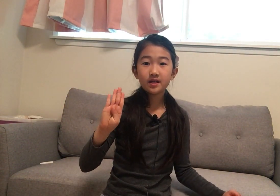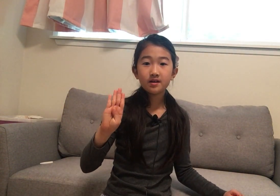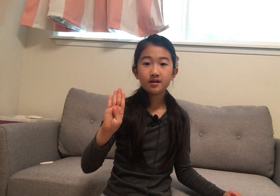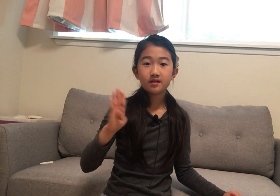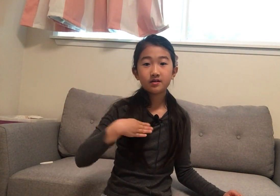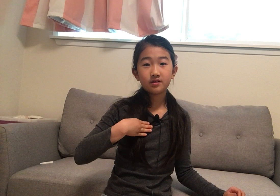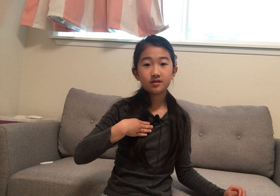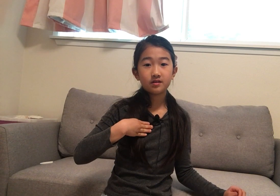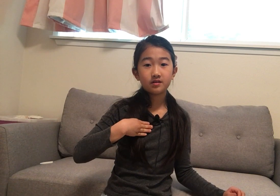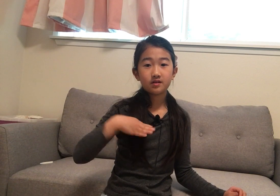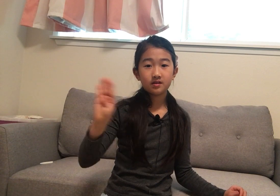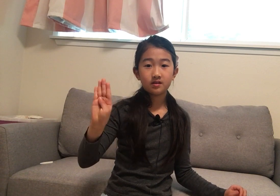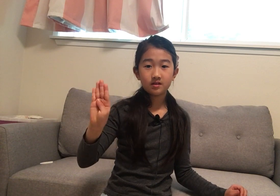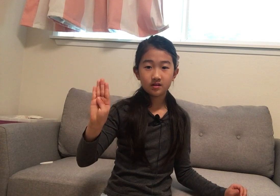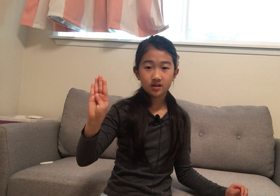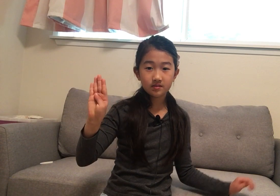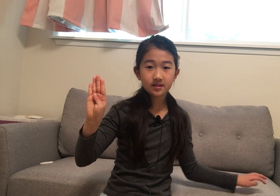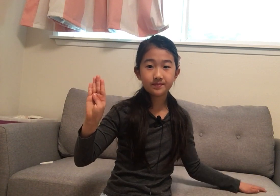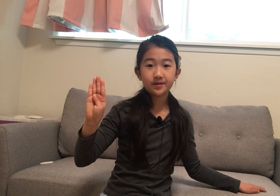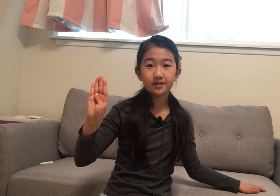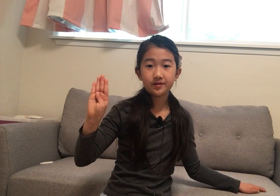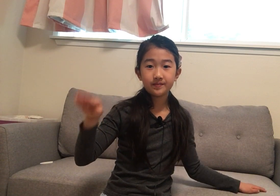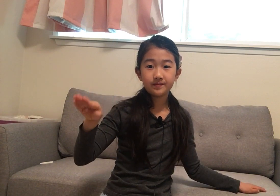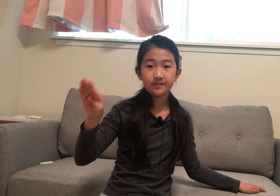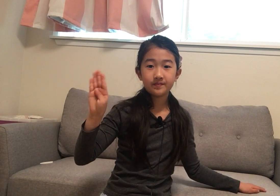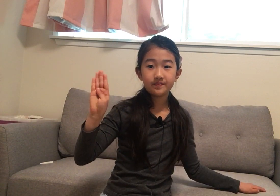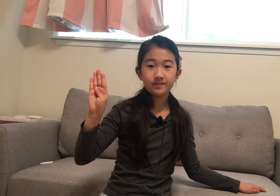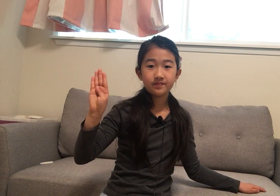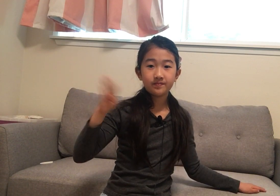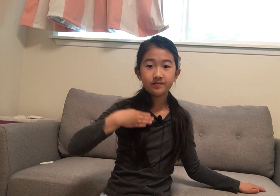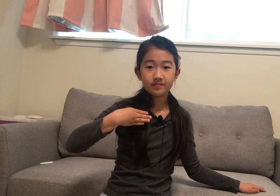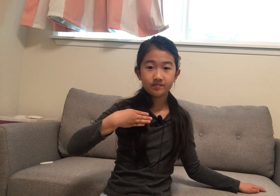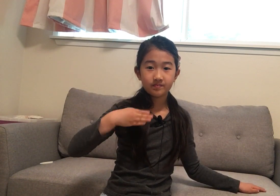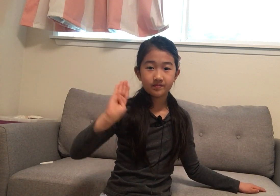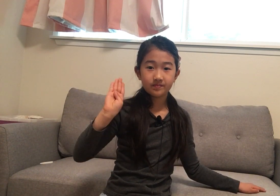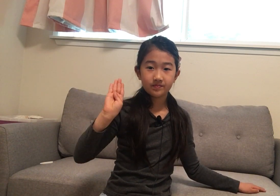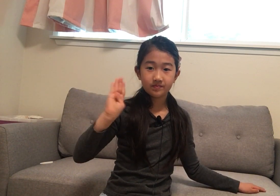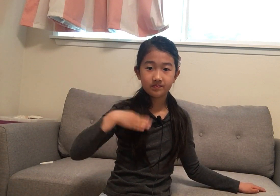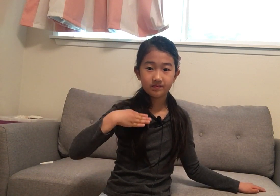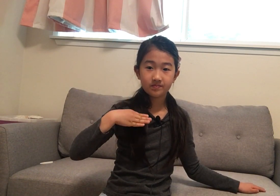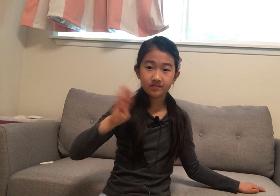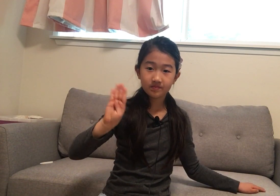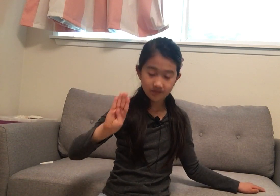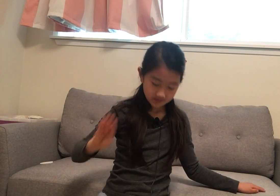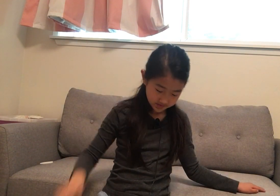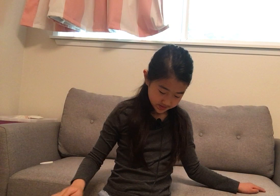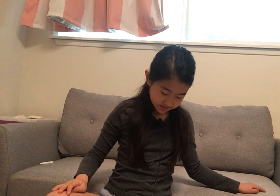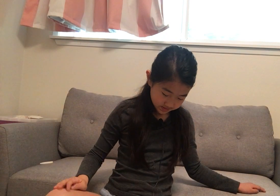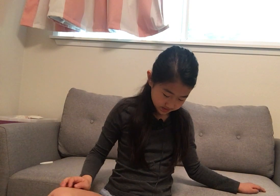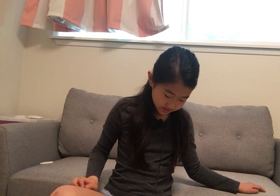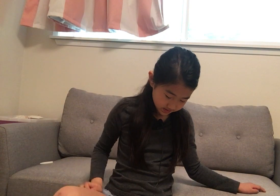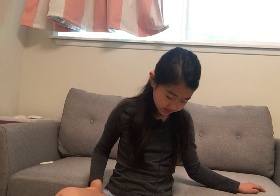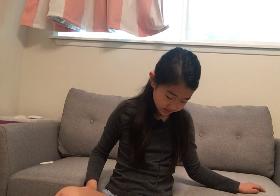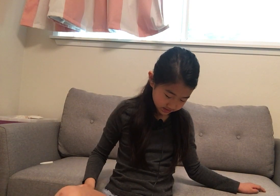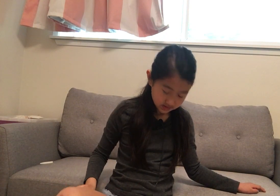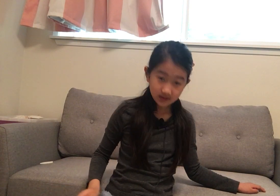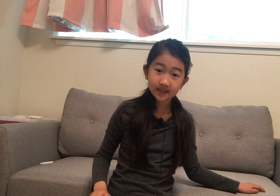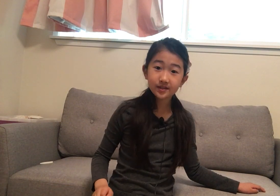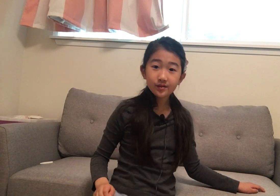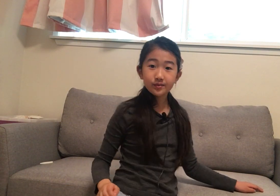this means blue let's do it